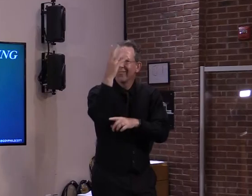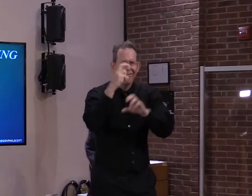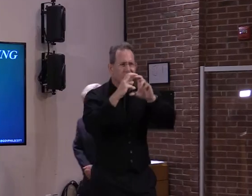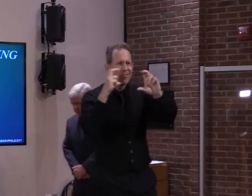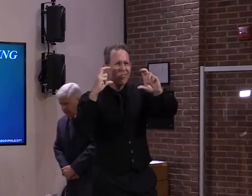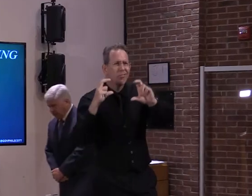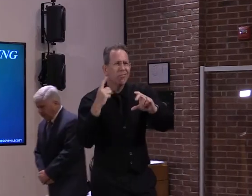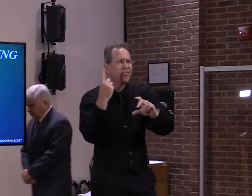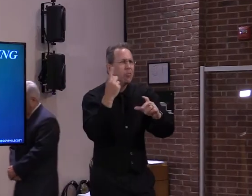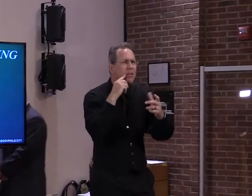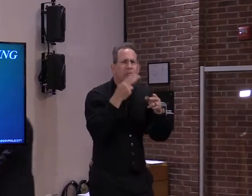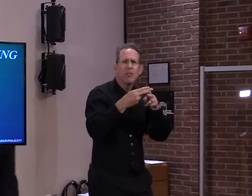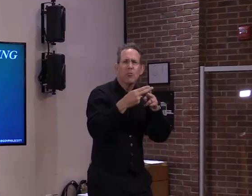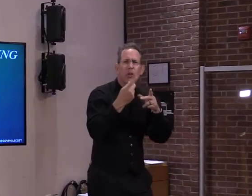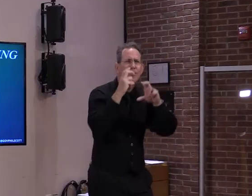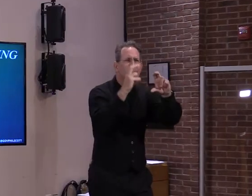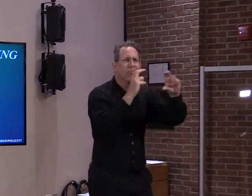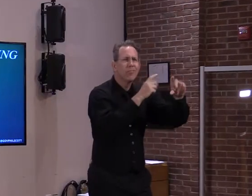Secretary Smith.